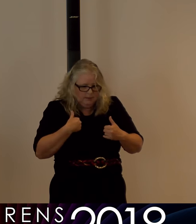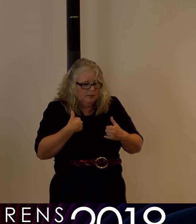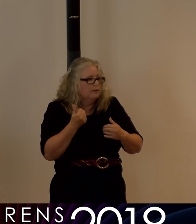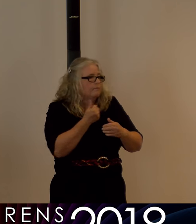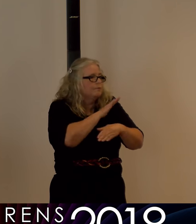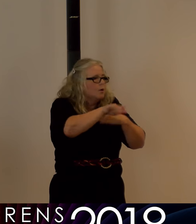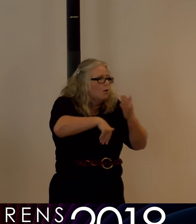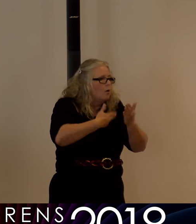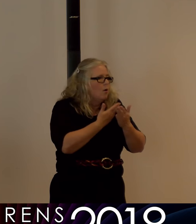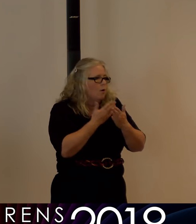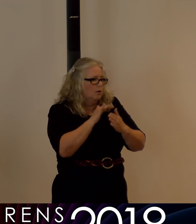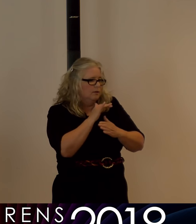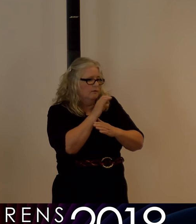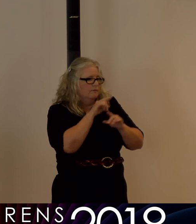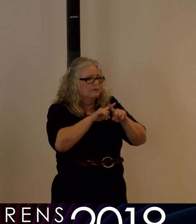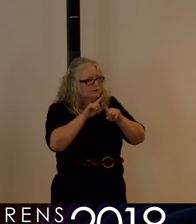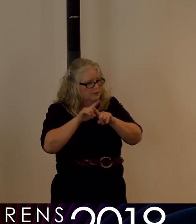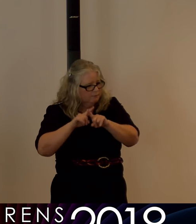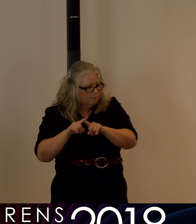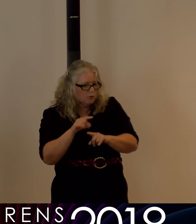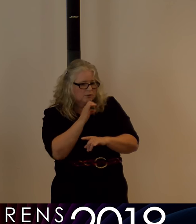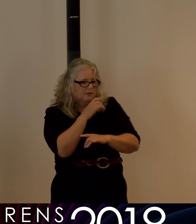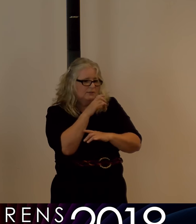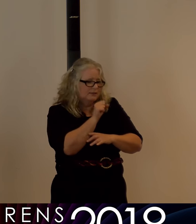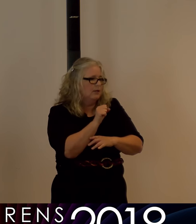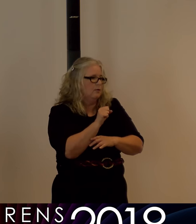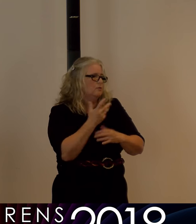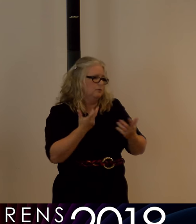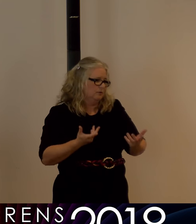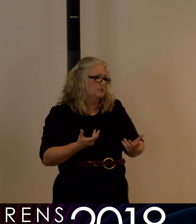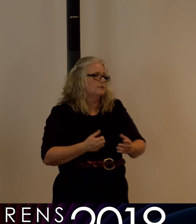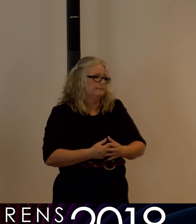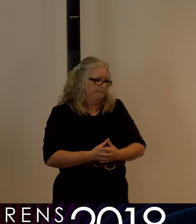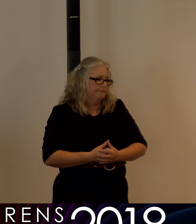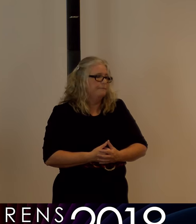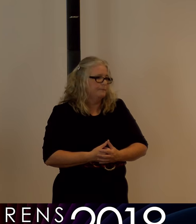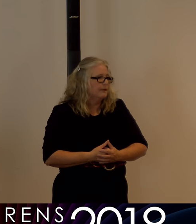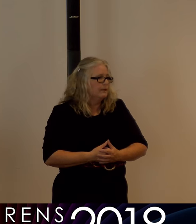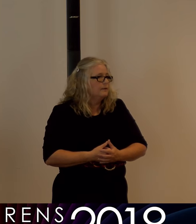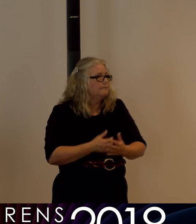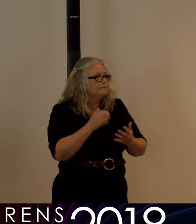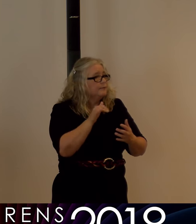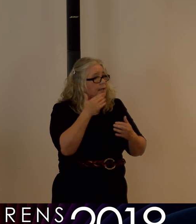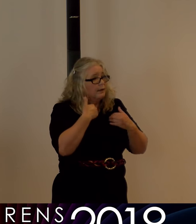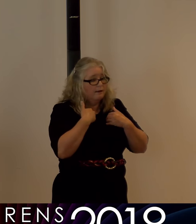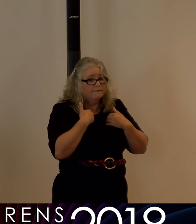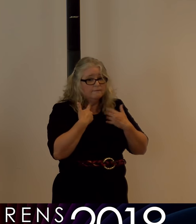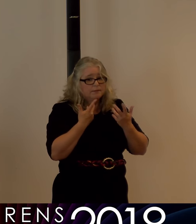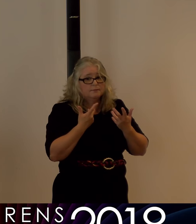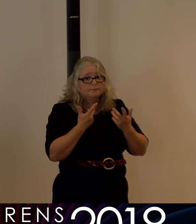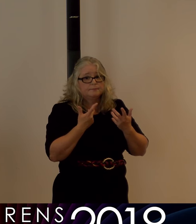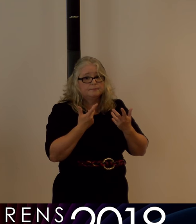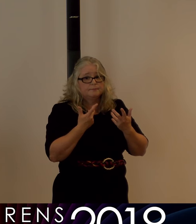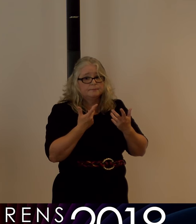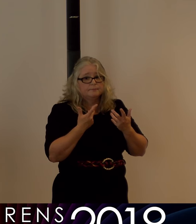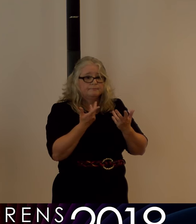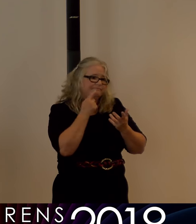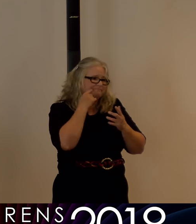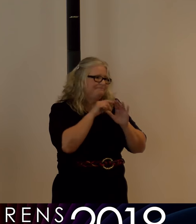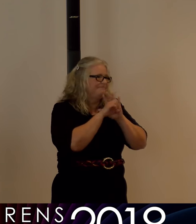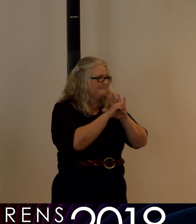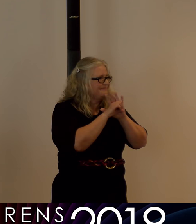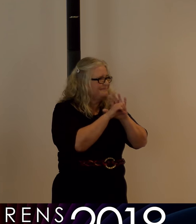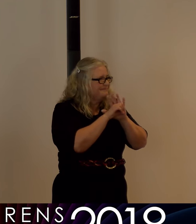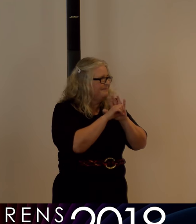their progeny, their children, if you will. So there are conditions where, for example, in a